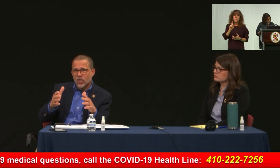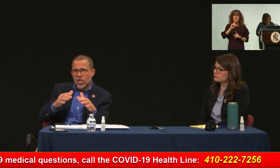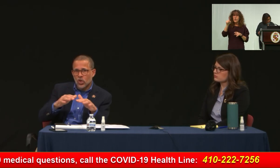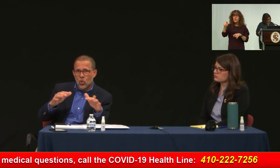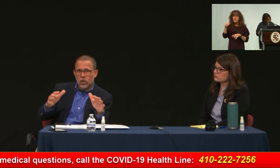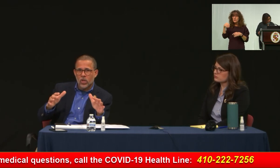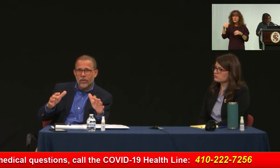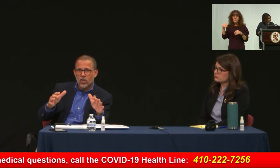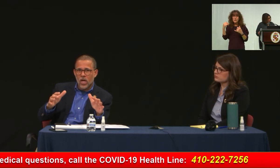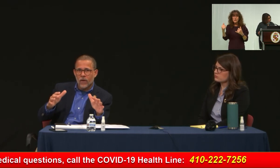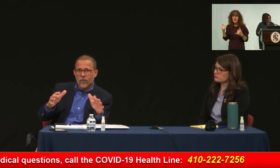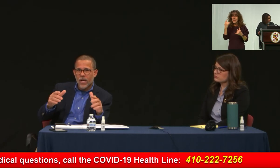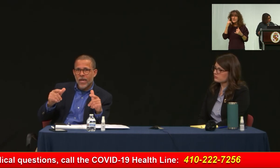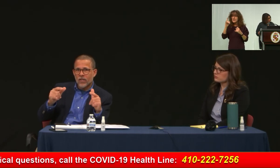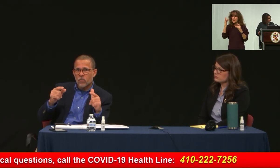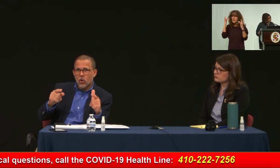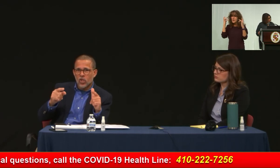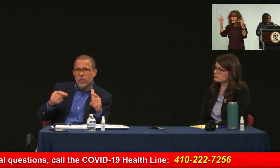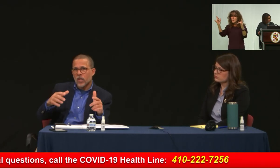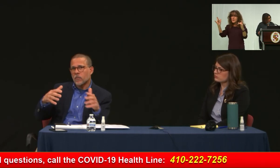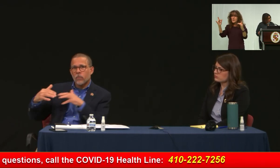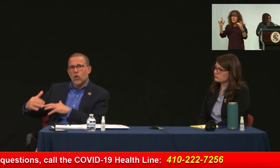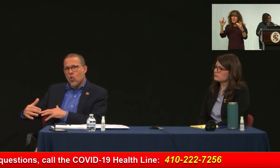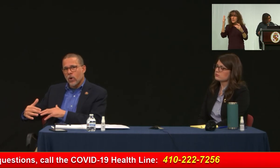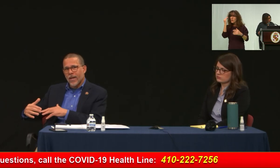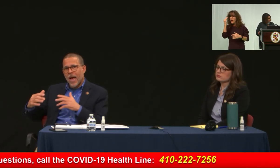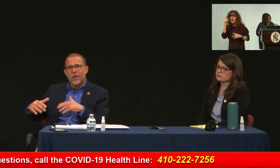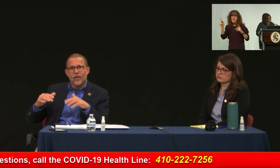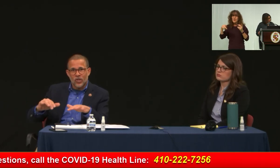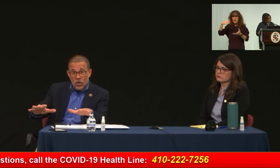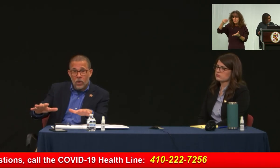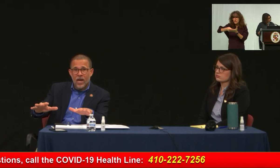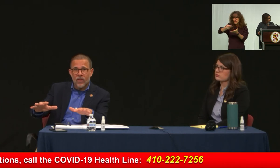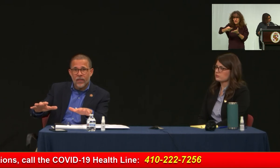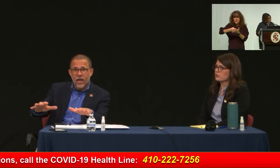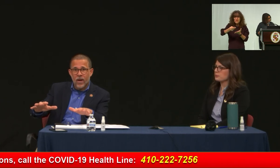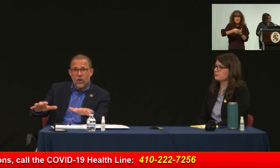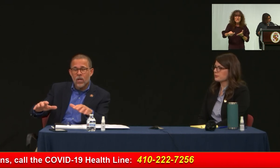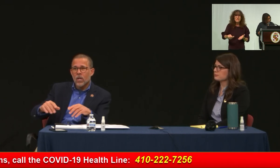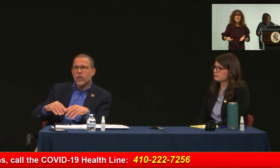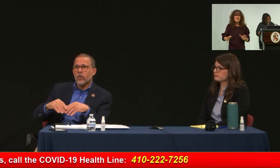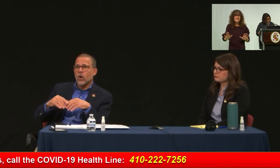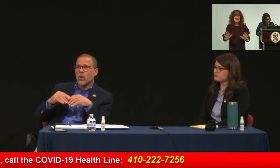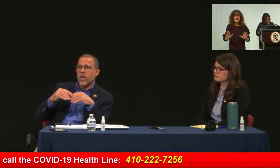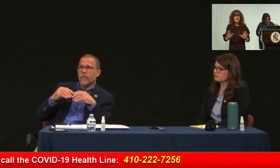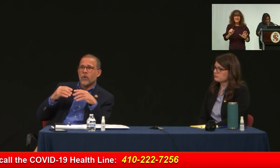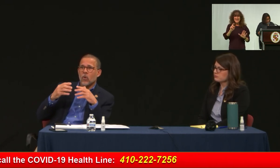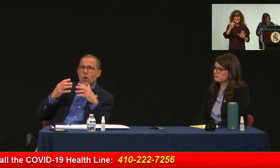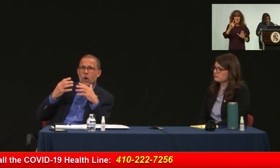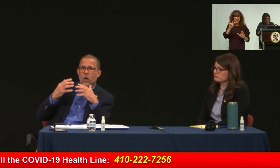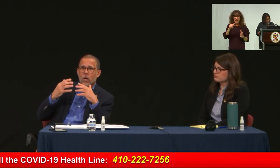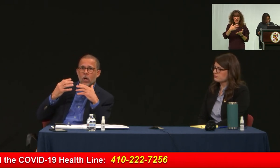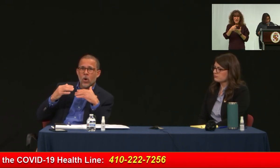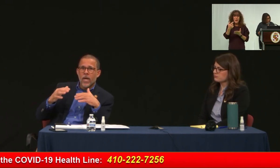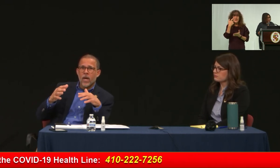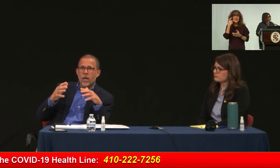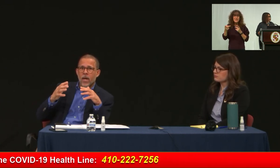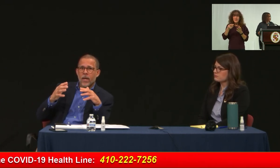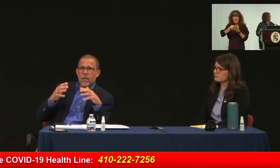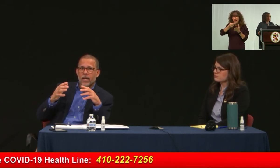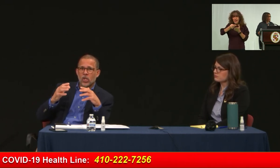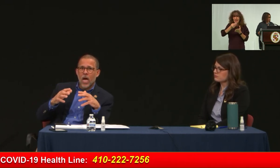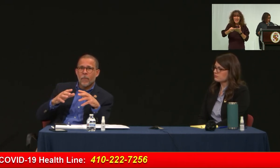today and see a shortage on the shelf, it's mostly because people are hoarding, not because the supply is not there. So if you are going